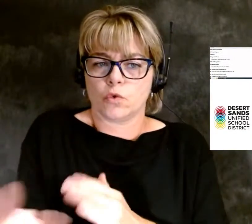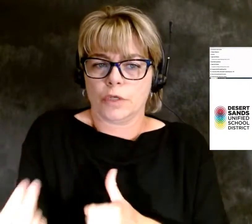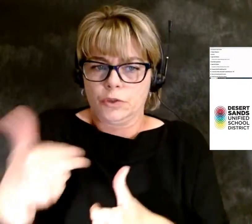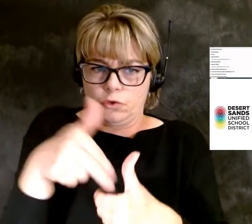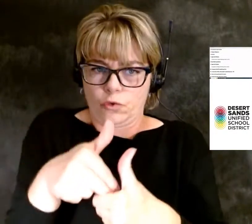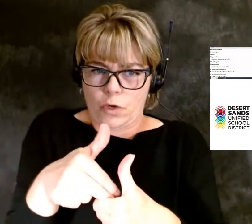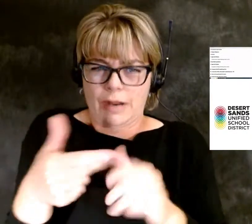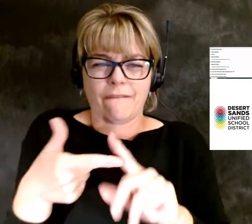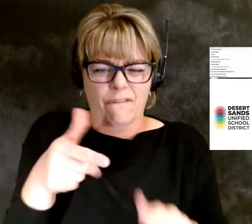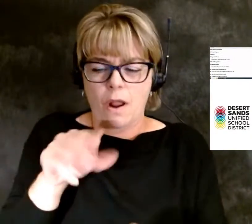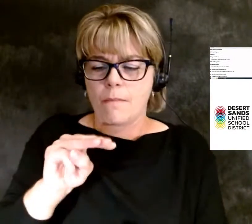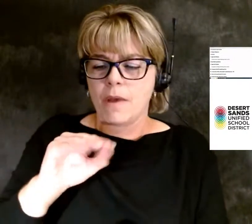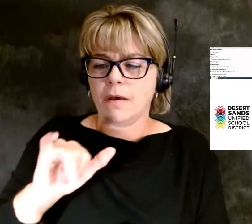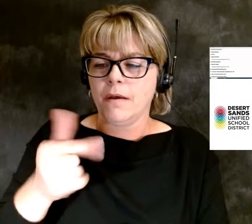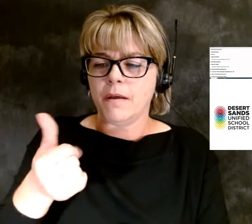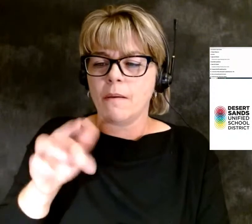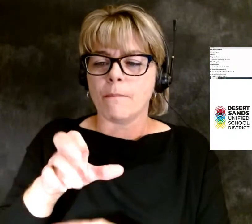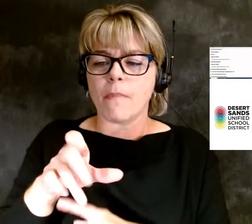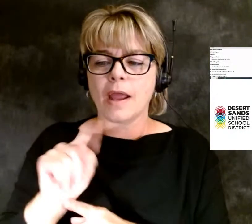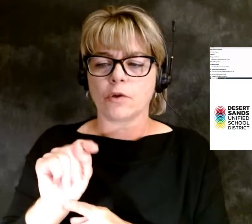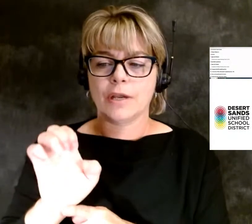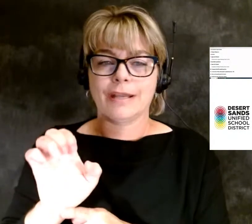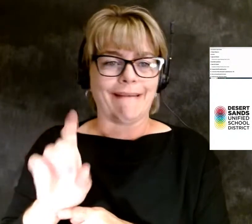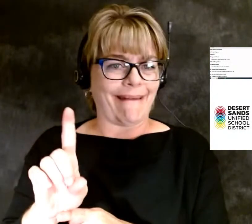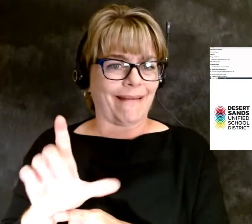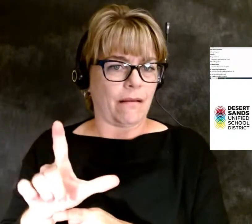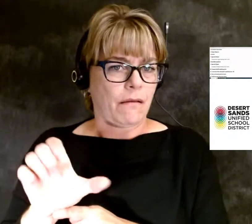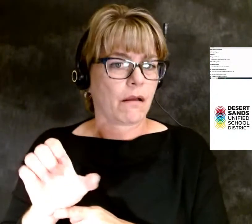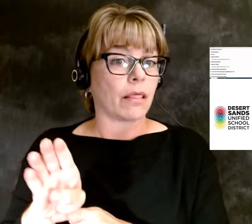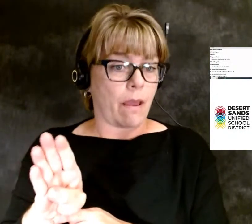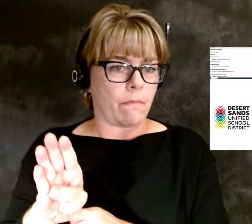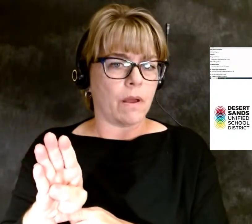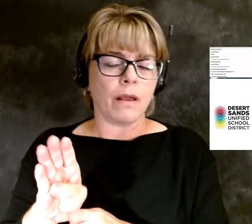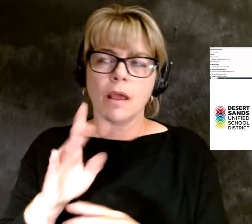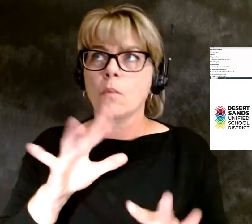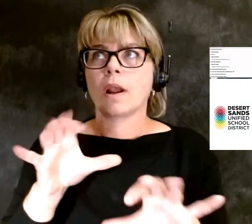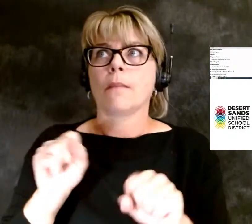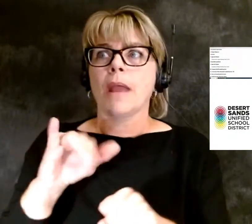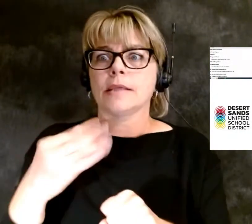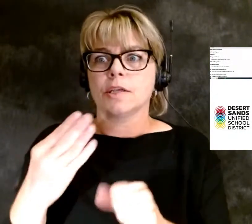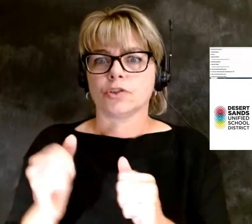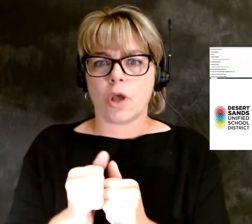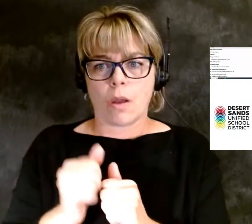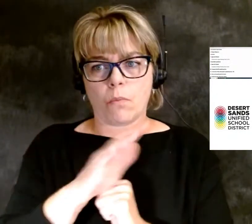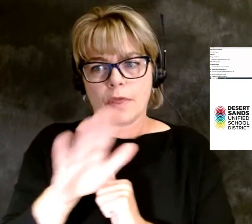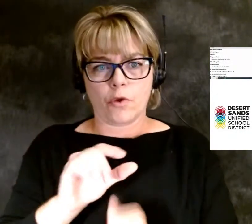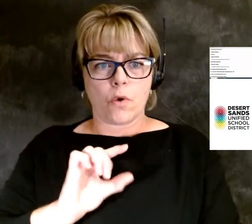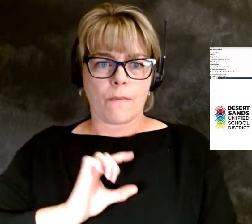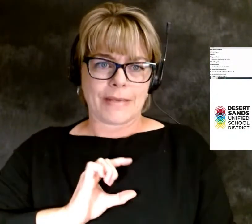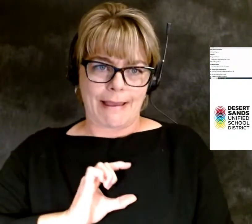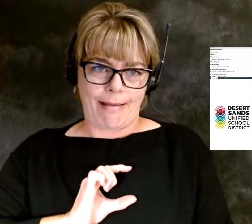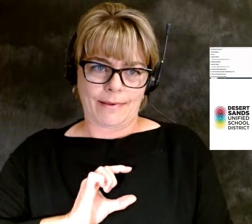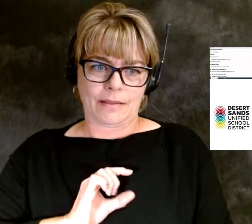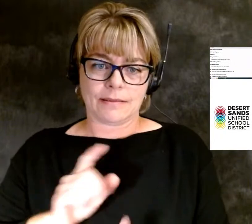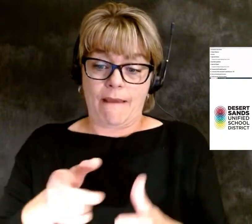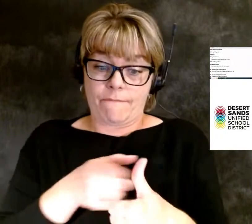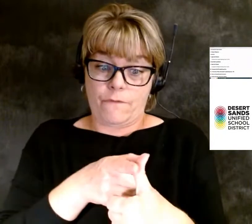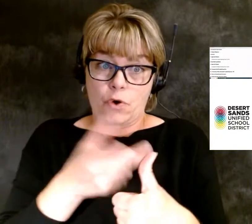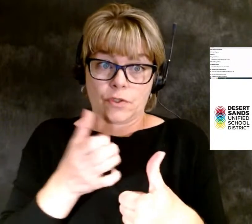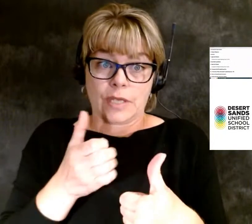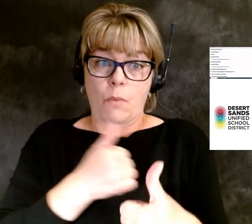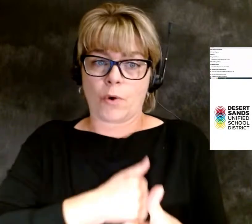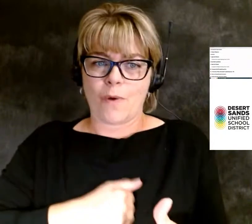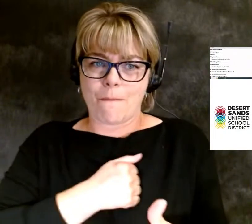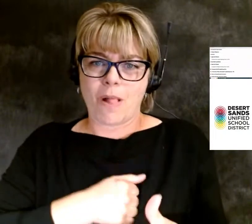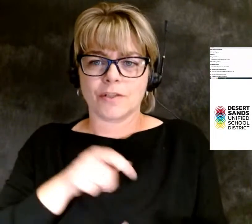Migrant Ed Club, and what an amazing job that you did on your medallions. I first want to apologize that you were not able to